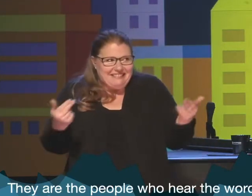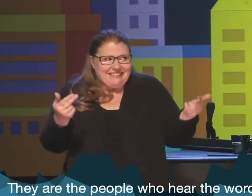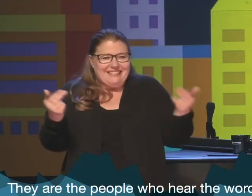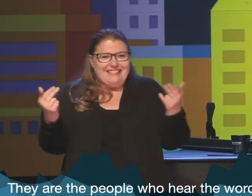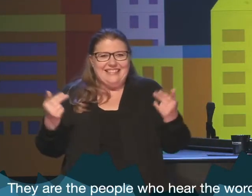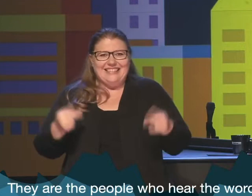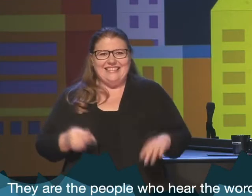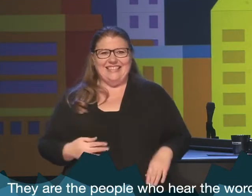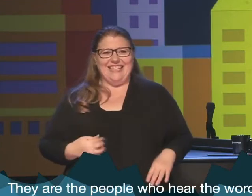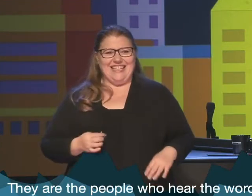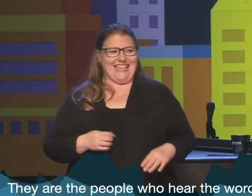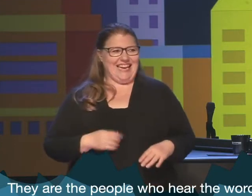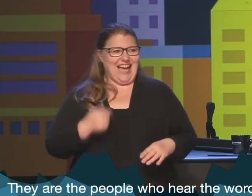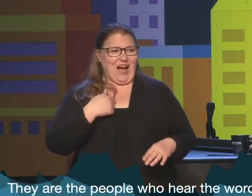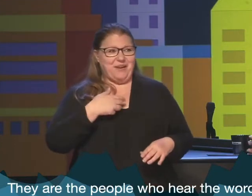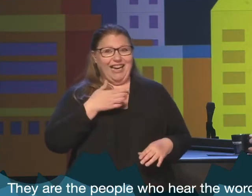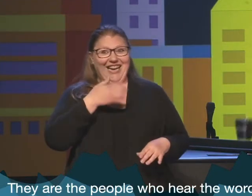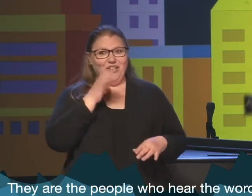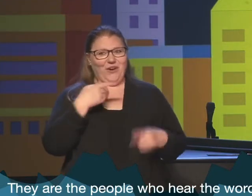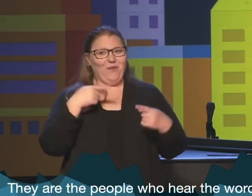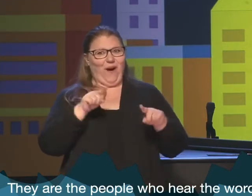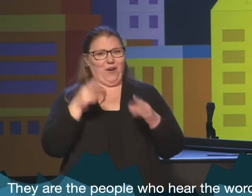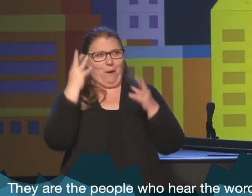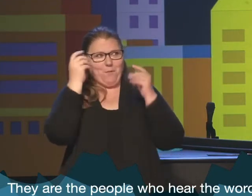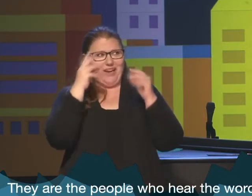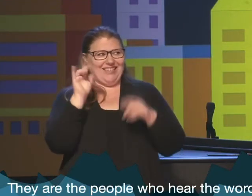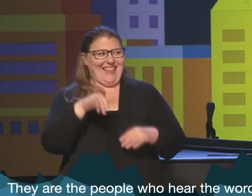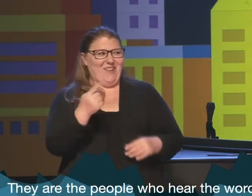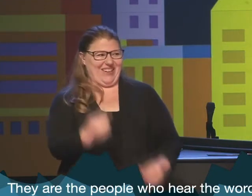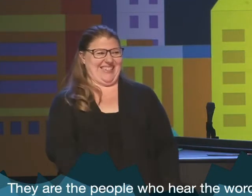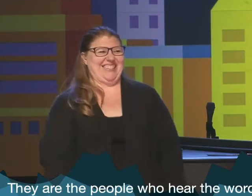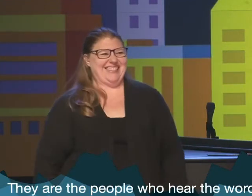I might get a drink while you all process that one.